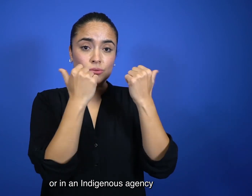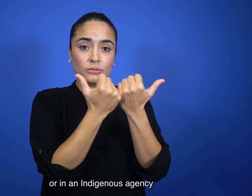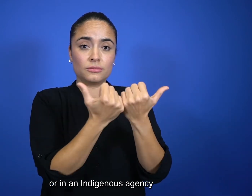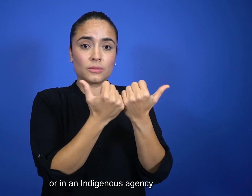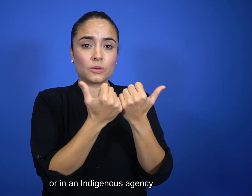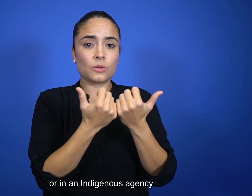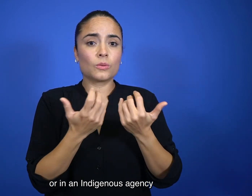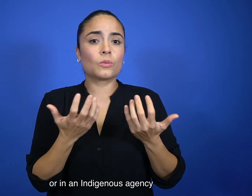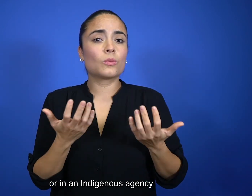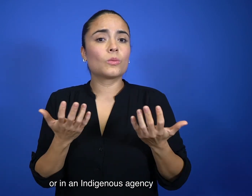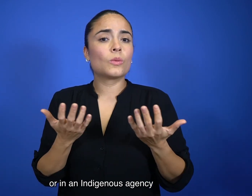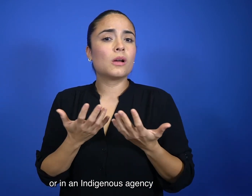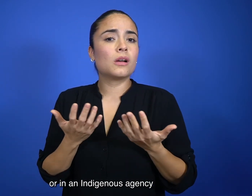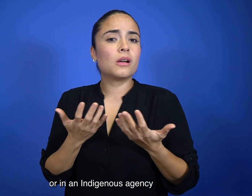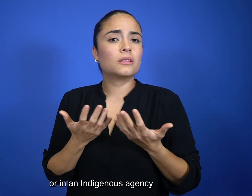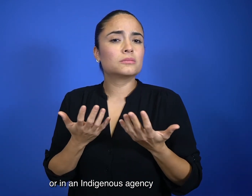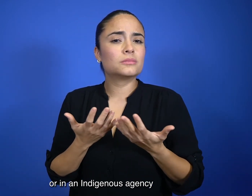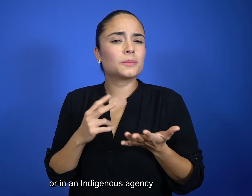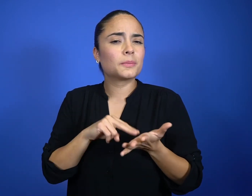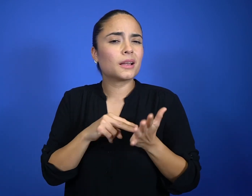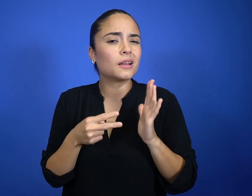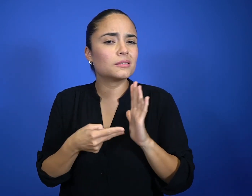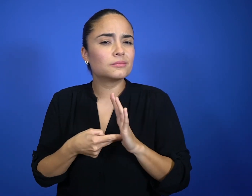in an Indigenous agency to